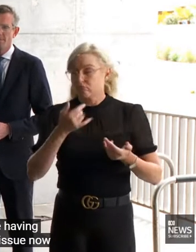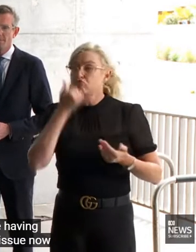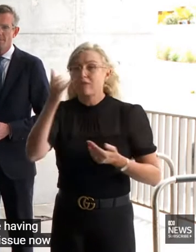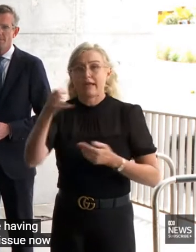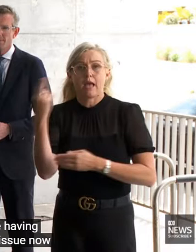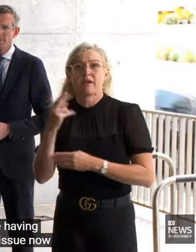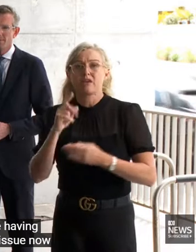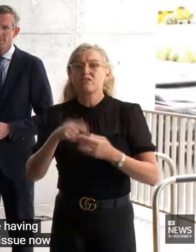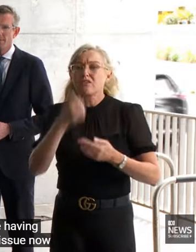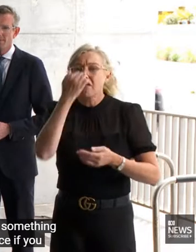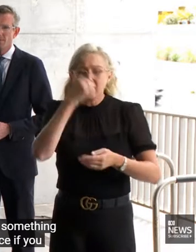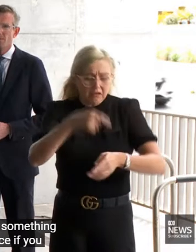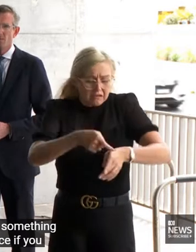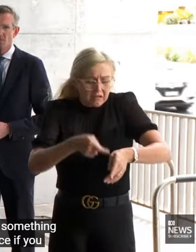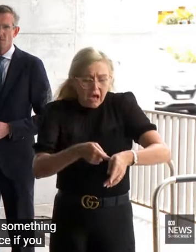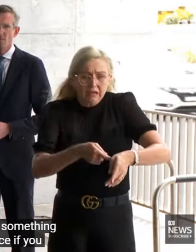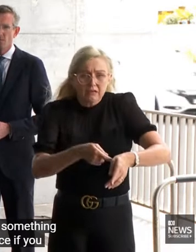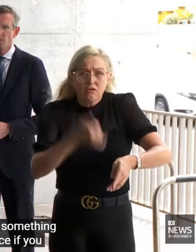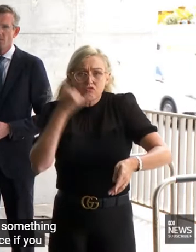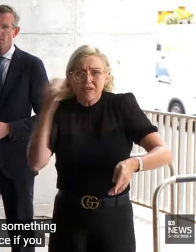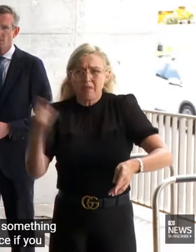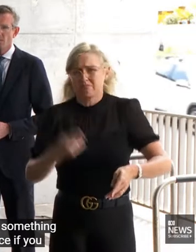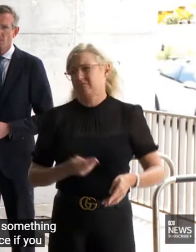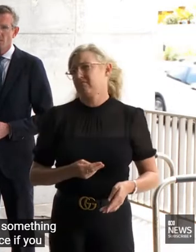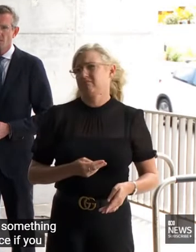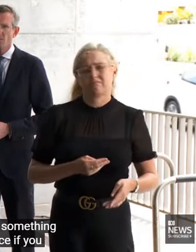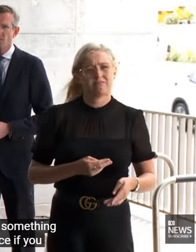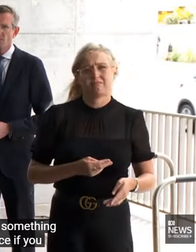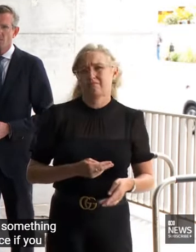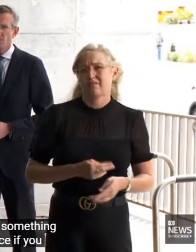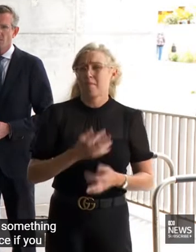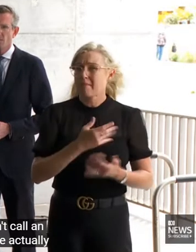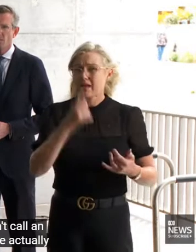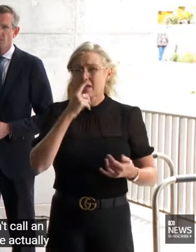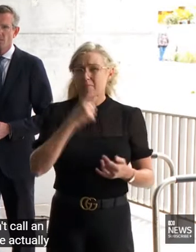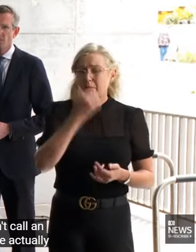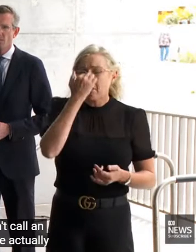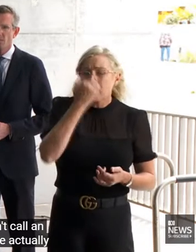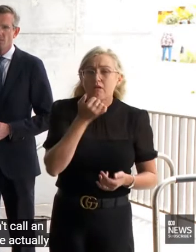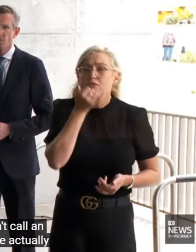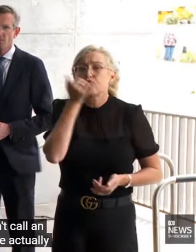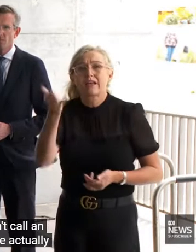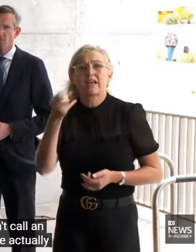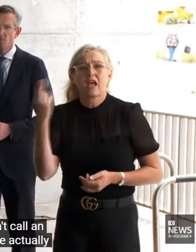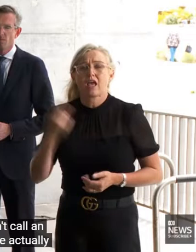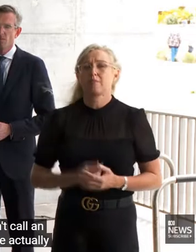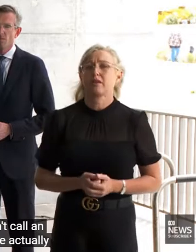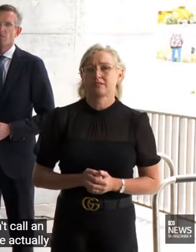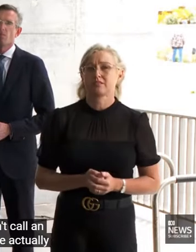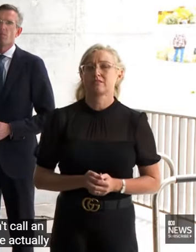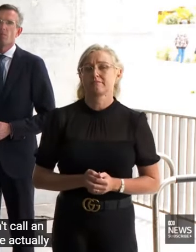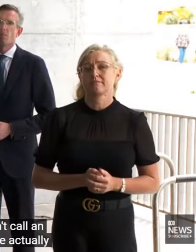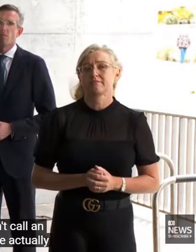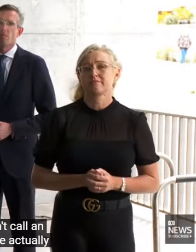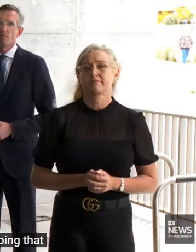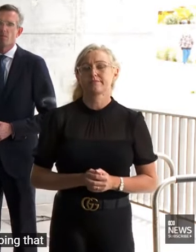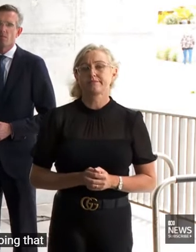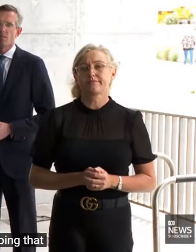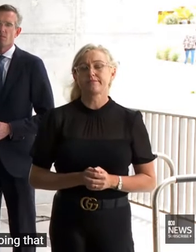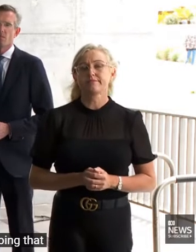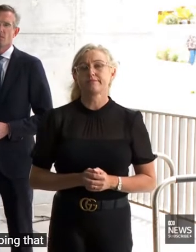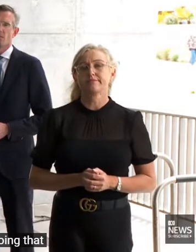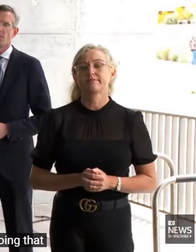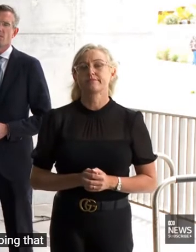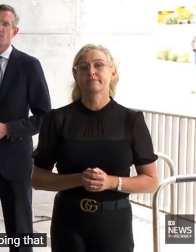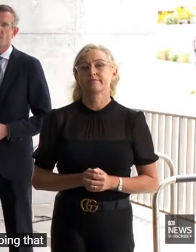ambulance. And yet we're actually seeing people still doing that sort of thing, and I'm sure Acting Commissioner Dutton will fill us in on that. The other thing we're seeing